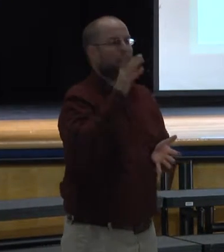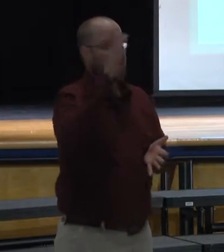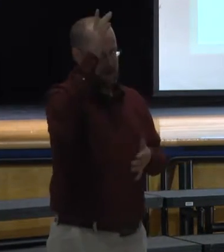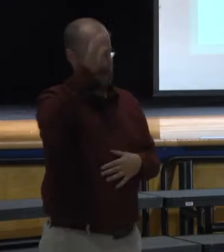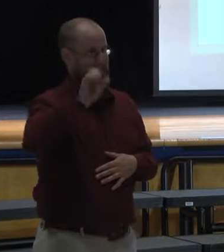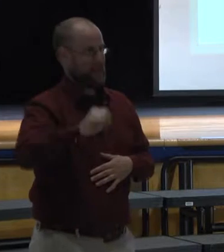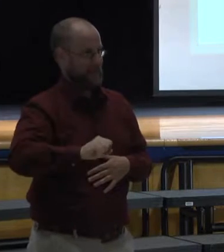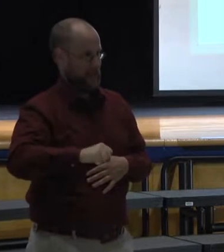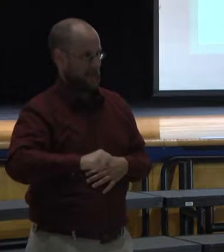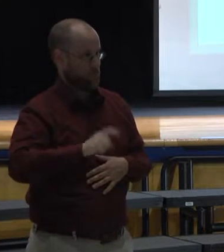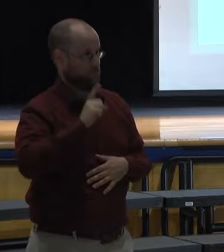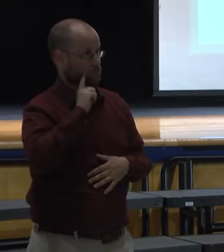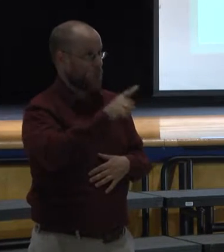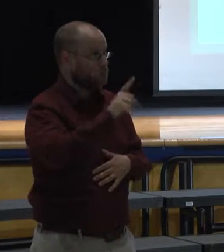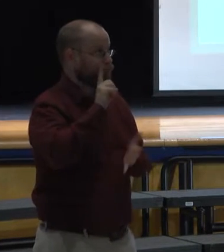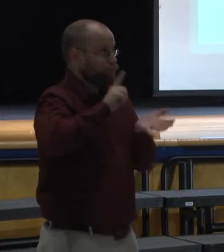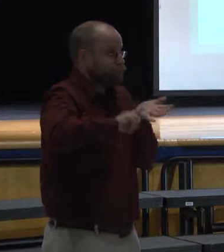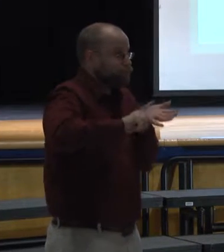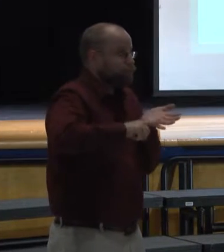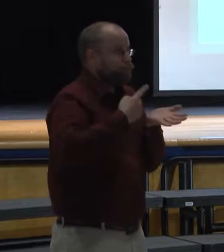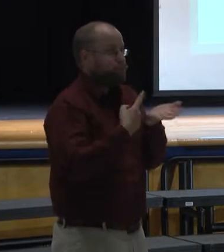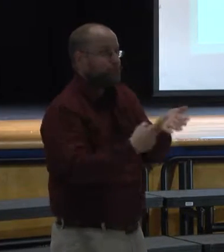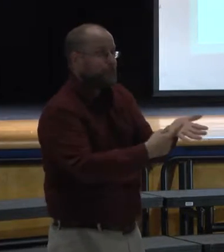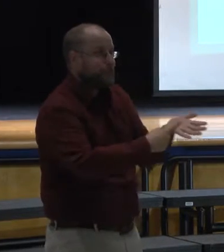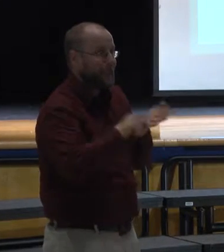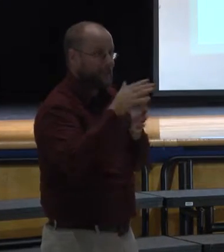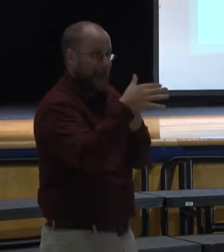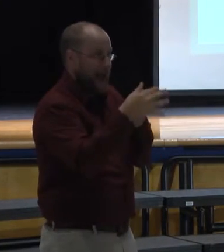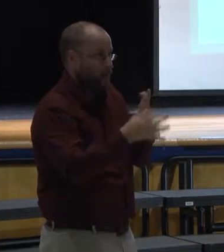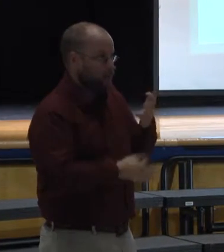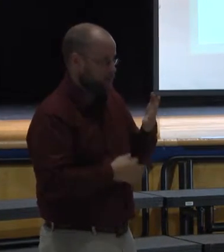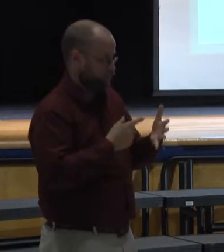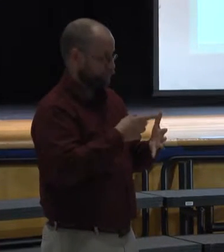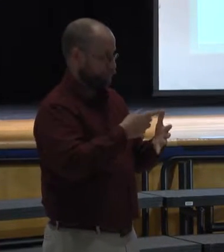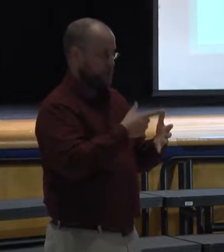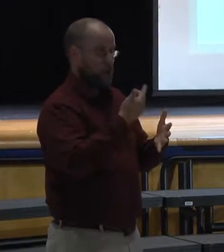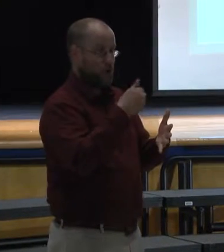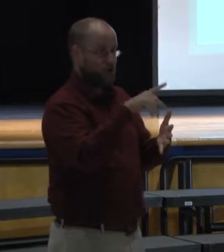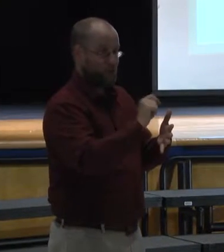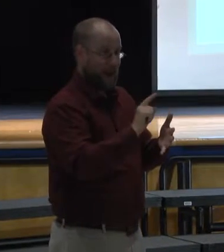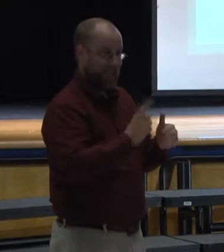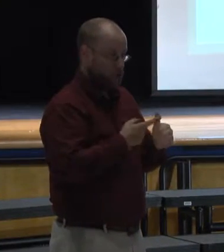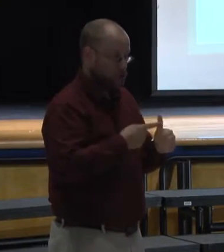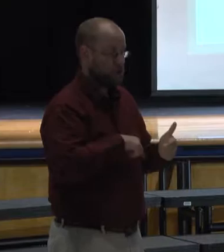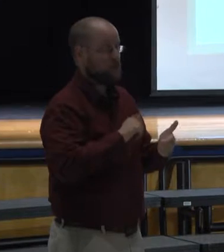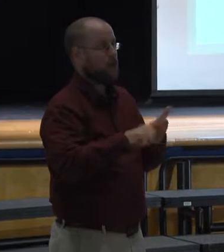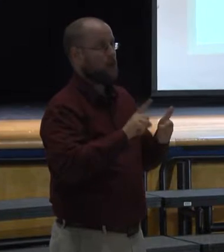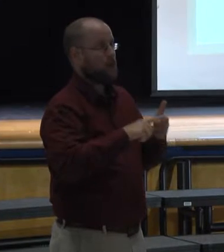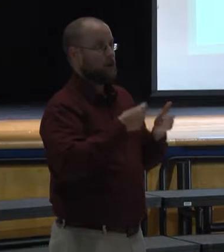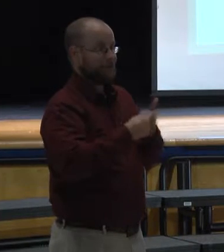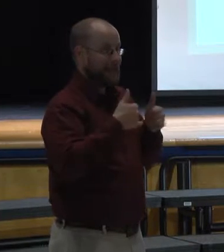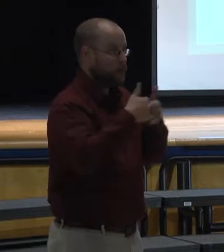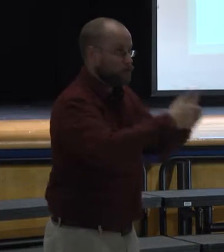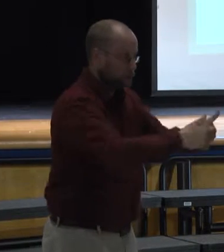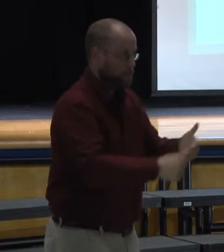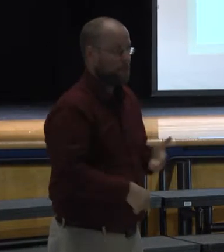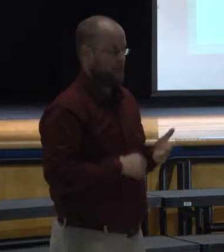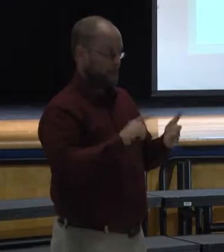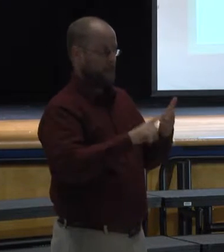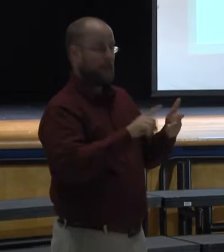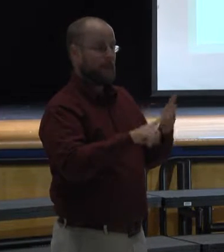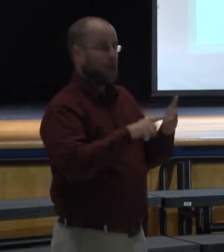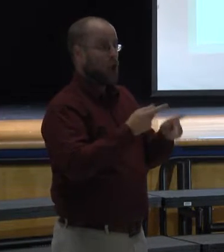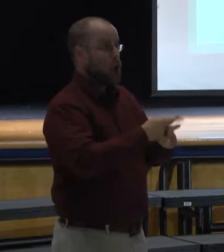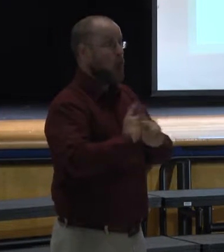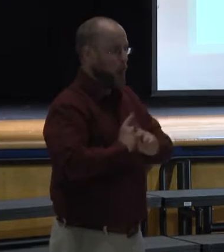process and you're weighing your options, grants first, scholarships, if you then consider loans, usually student loans first, and